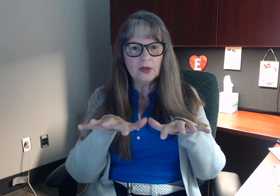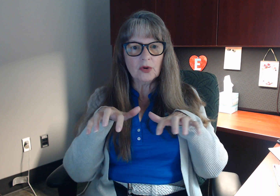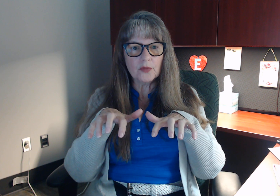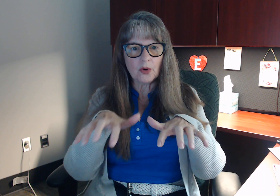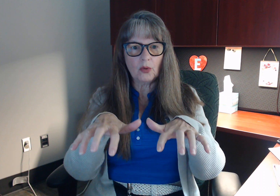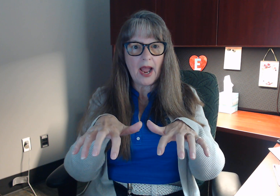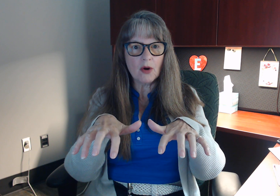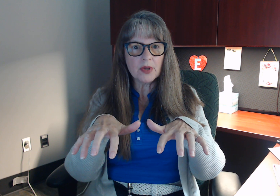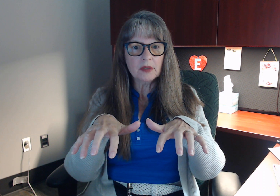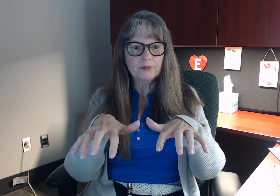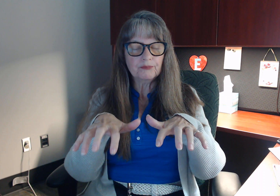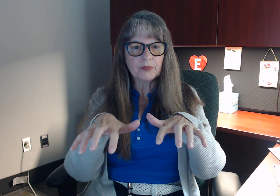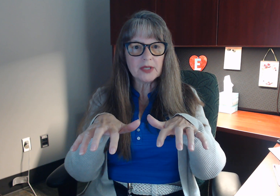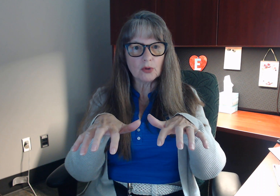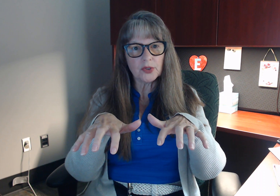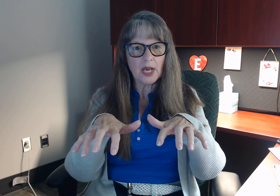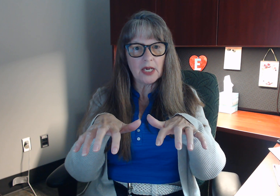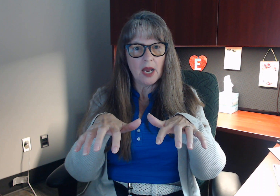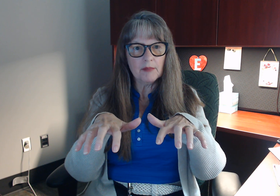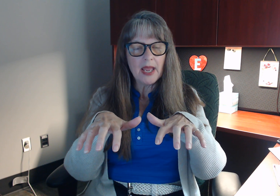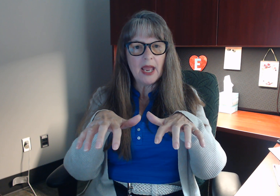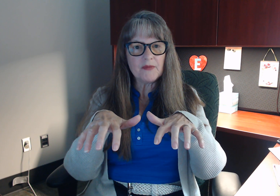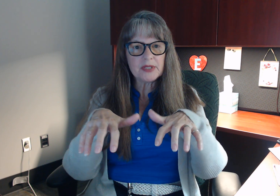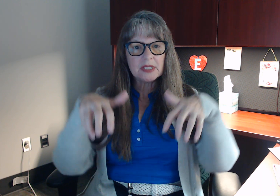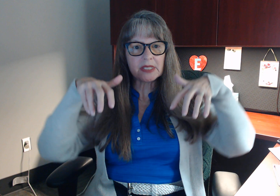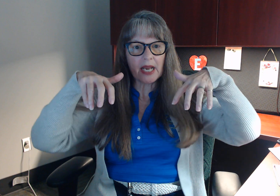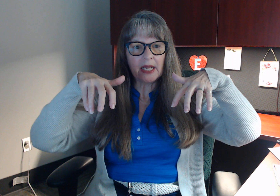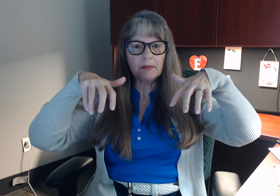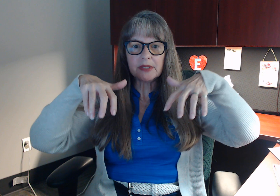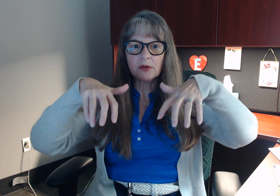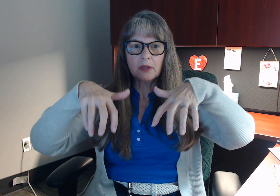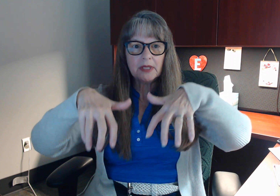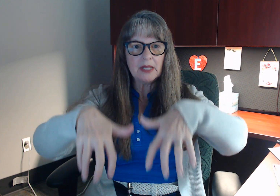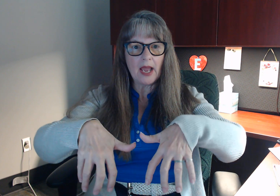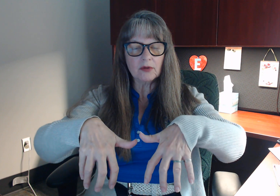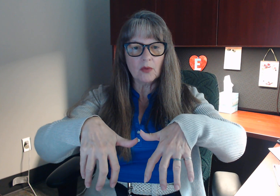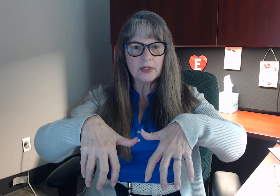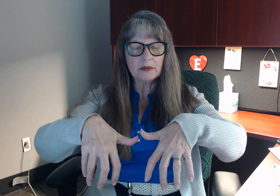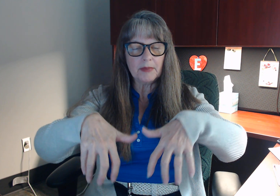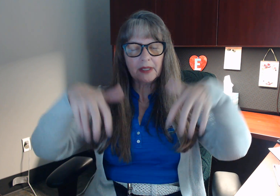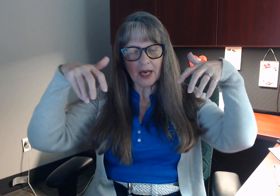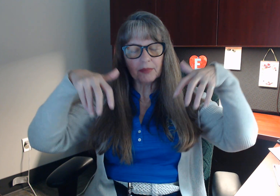the crowd, because they're all standing up. And if it's in a stadium, it's either going to be up going